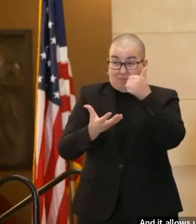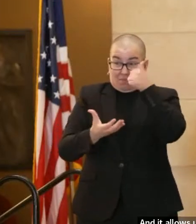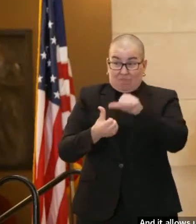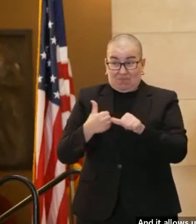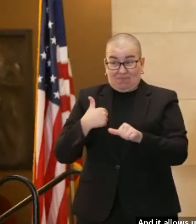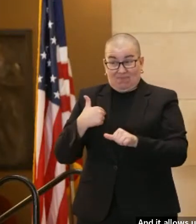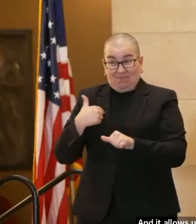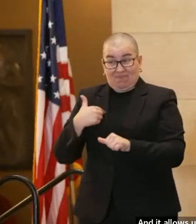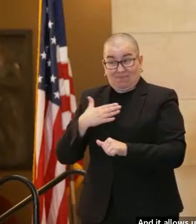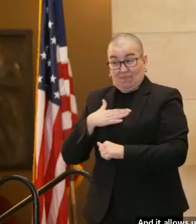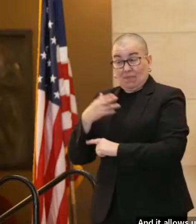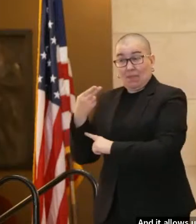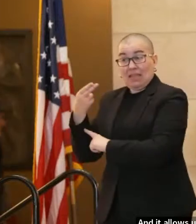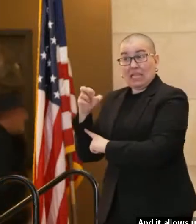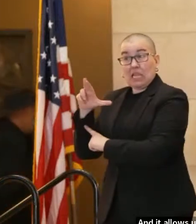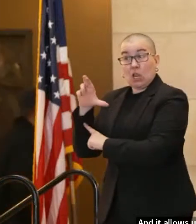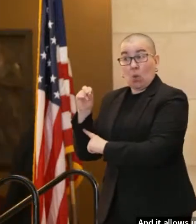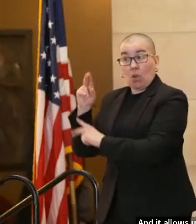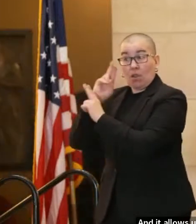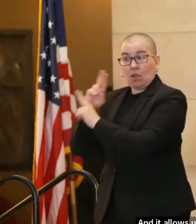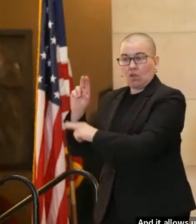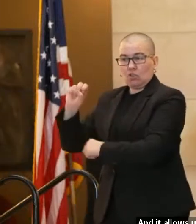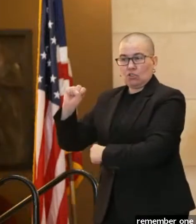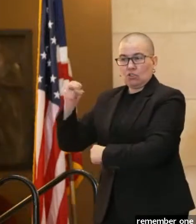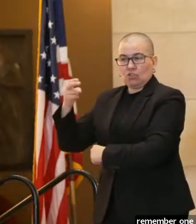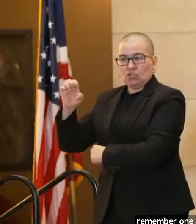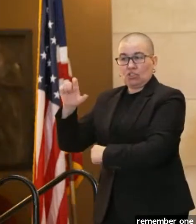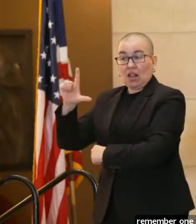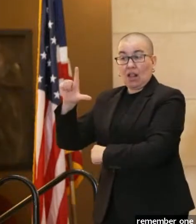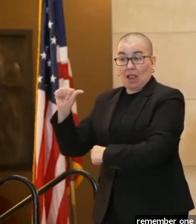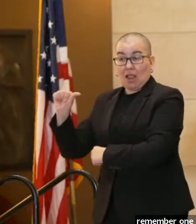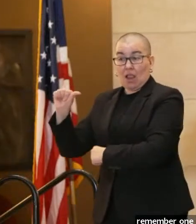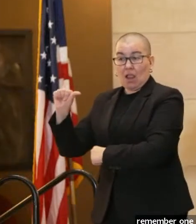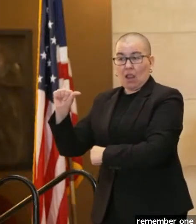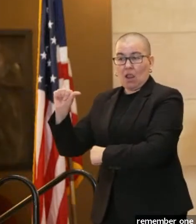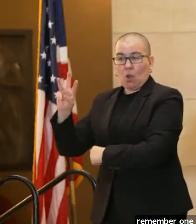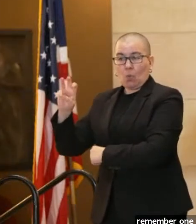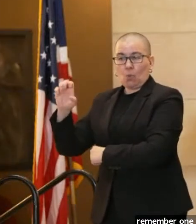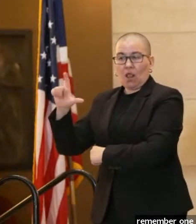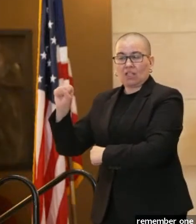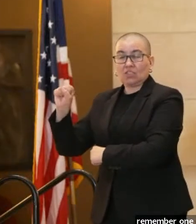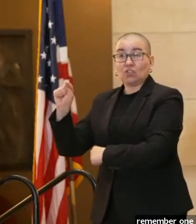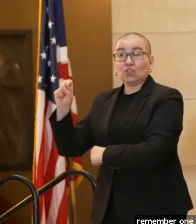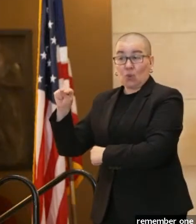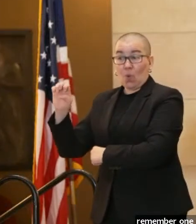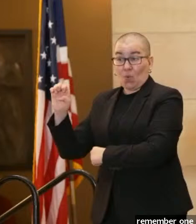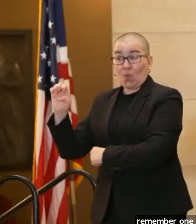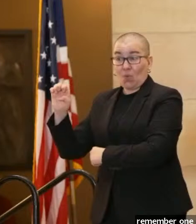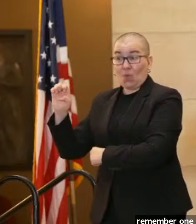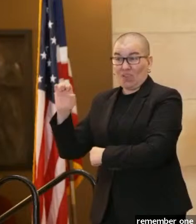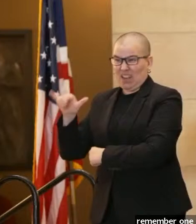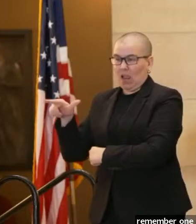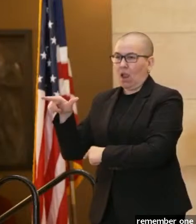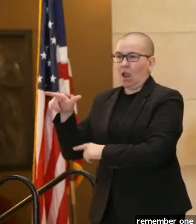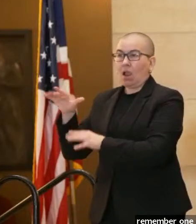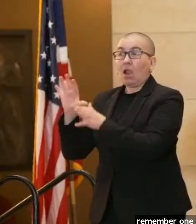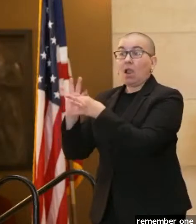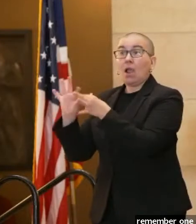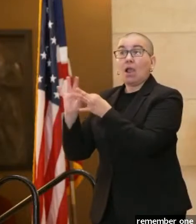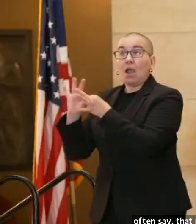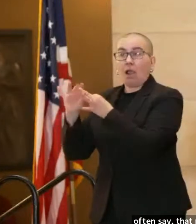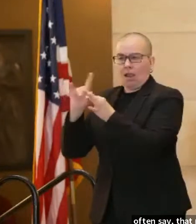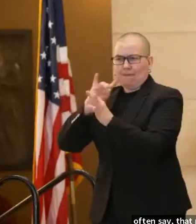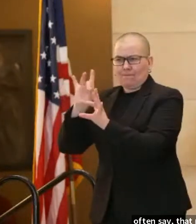would often say, right, that people think that violence stays behind closed doors. But it does not.